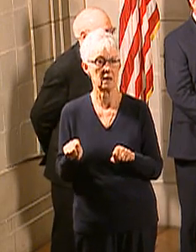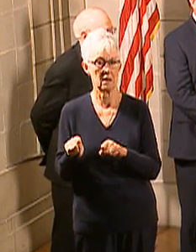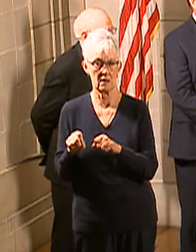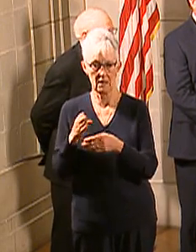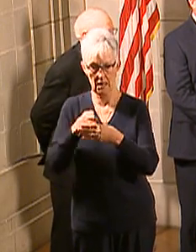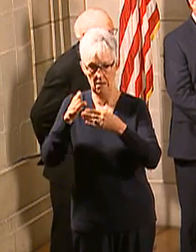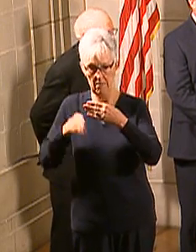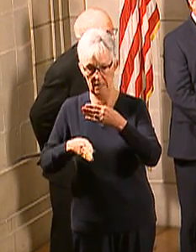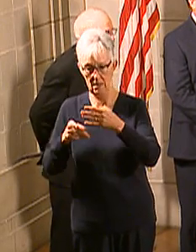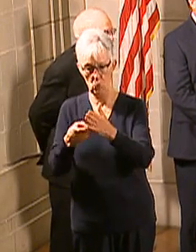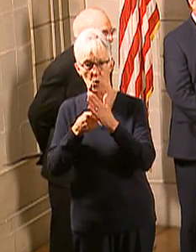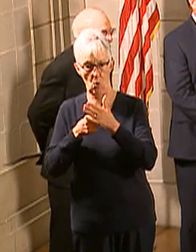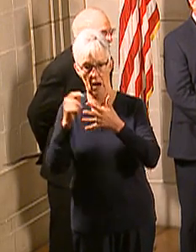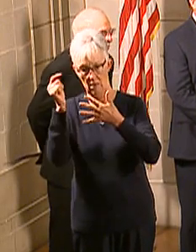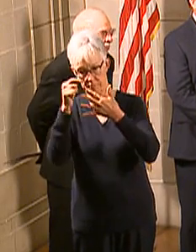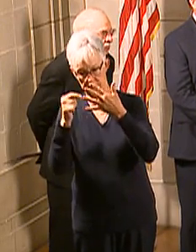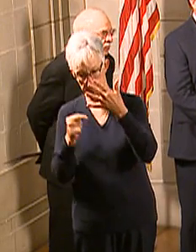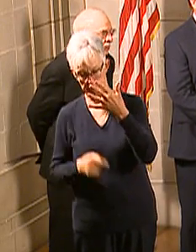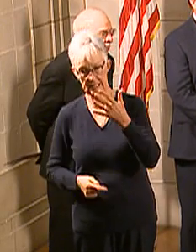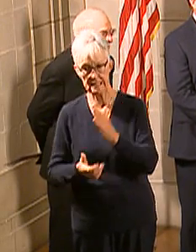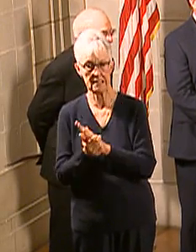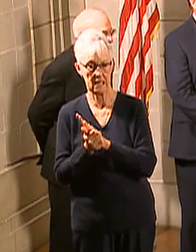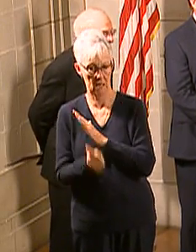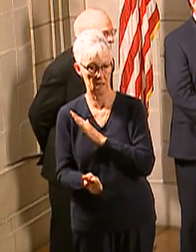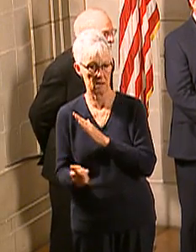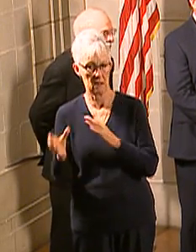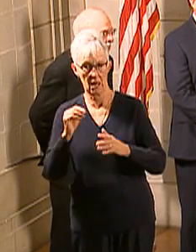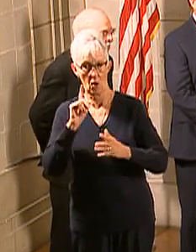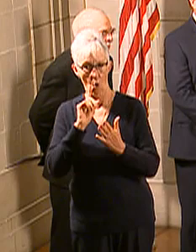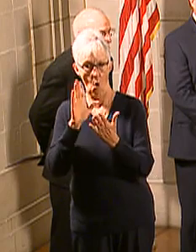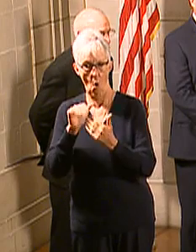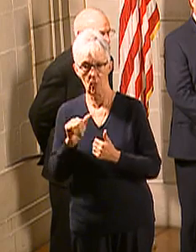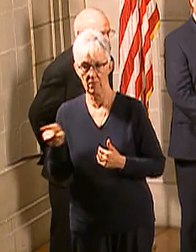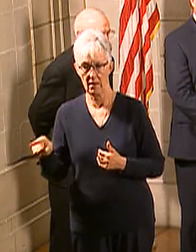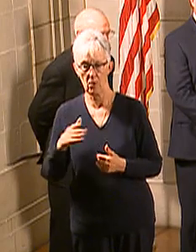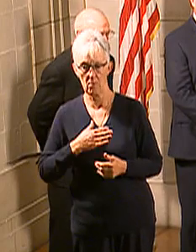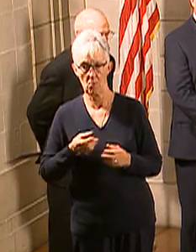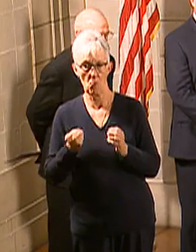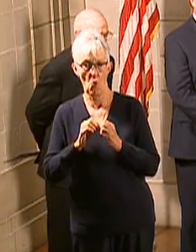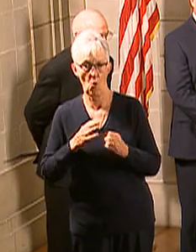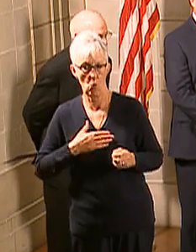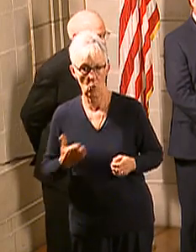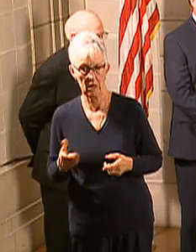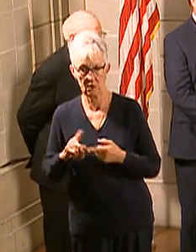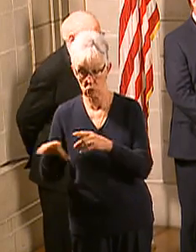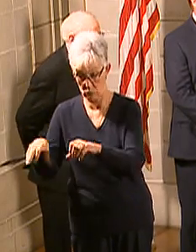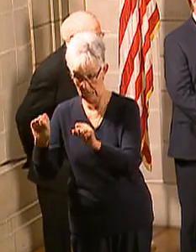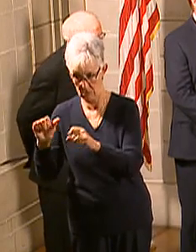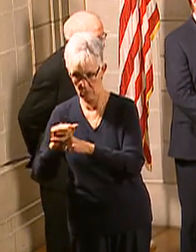hopefully then even develop into leadership roles and have a longer term career with the organization as well.